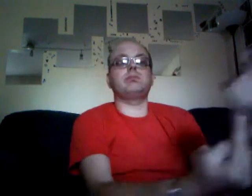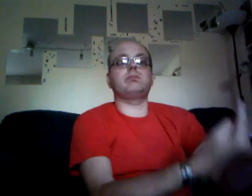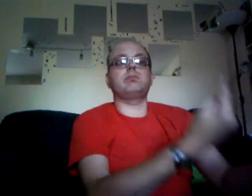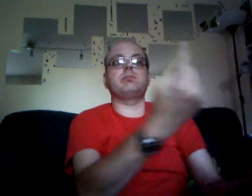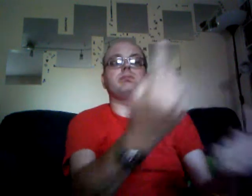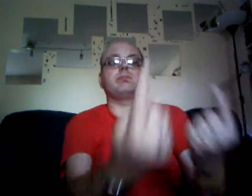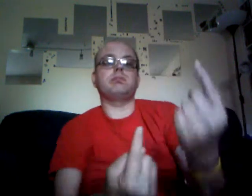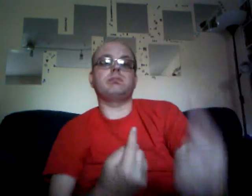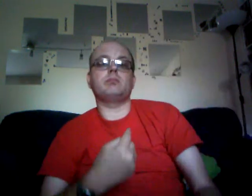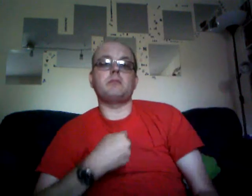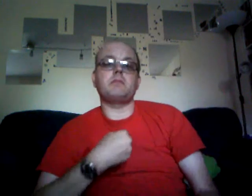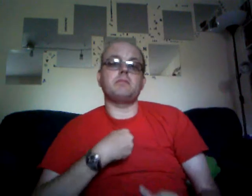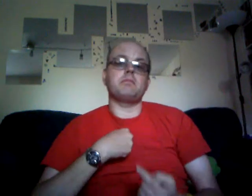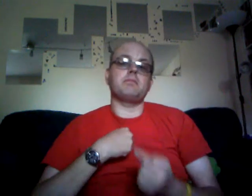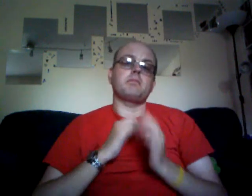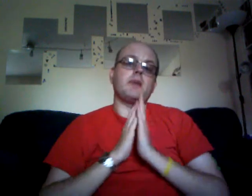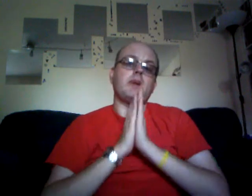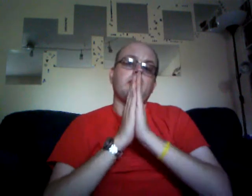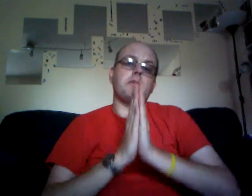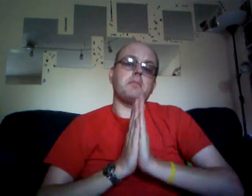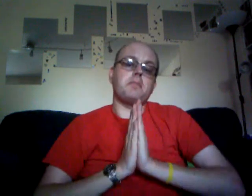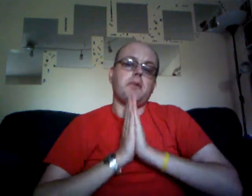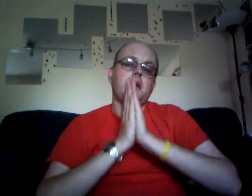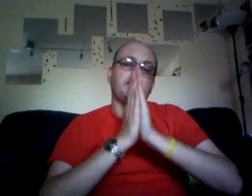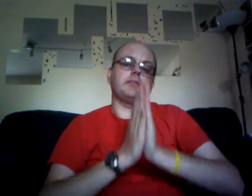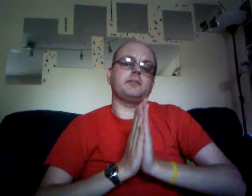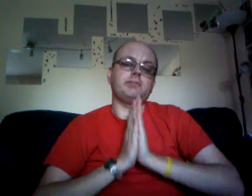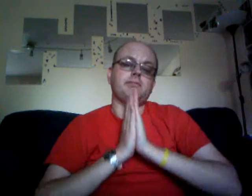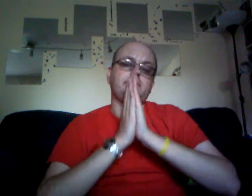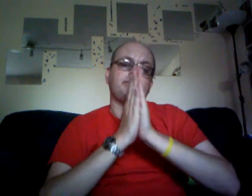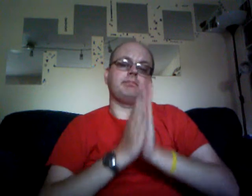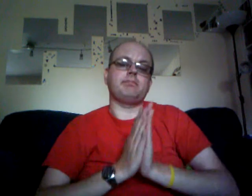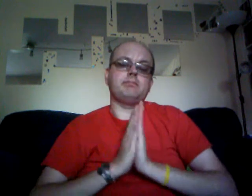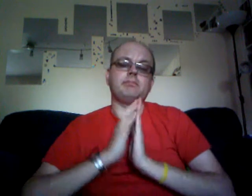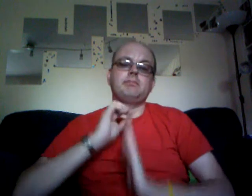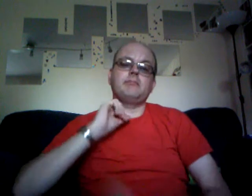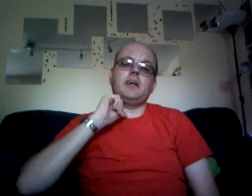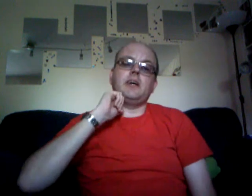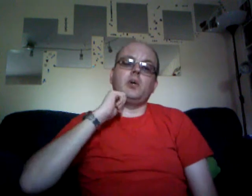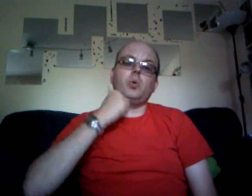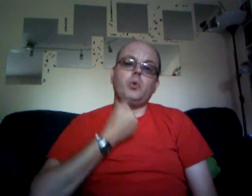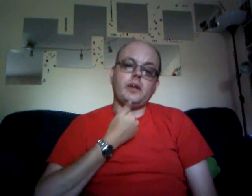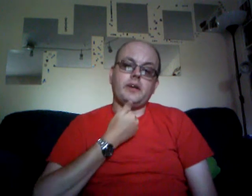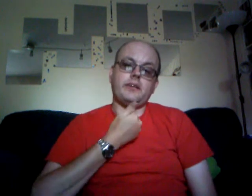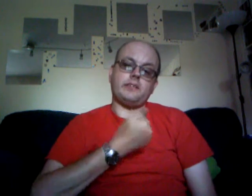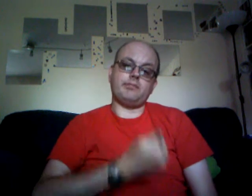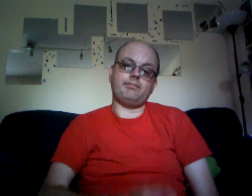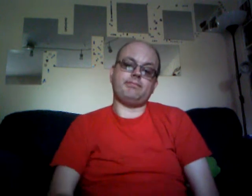hold your people in my heart.